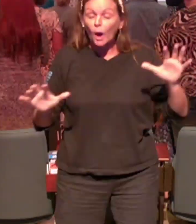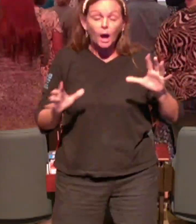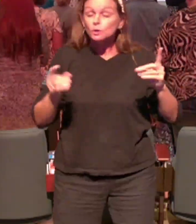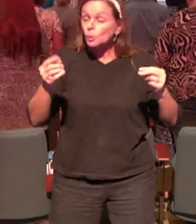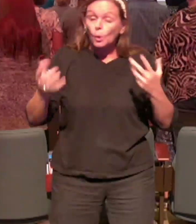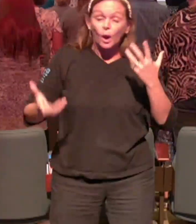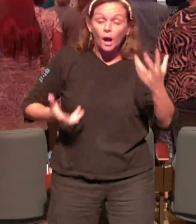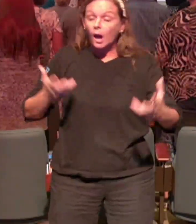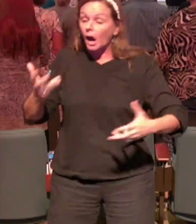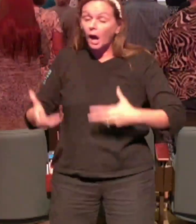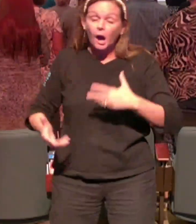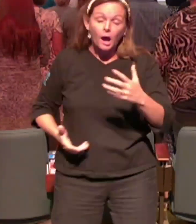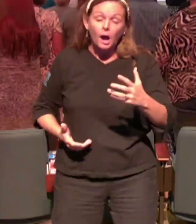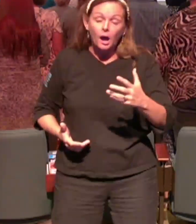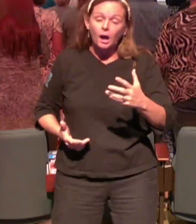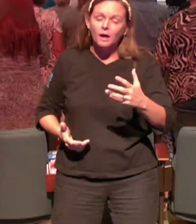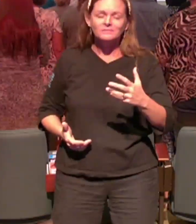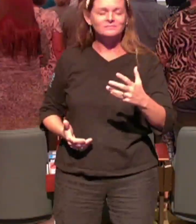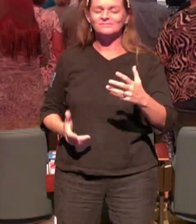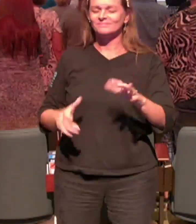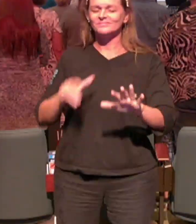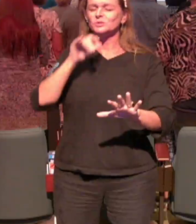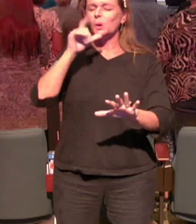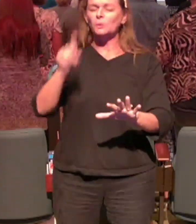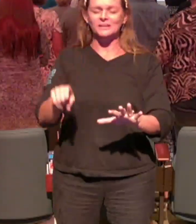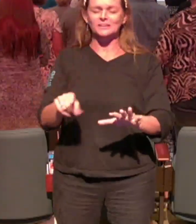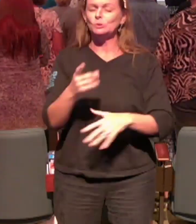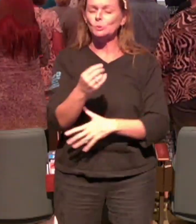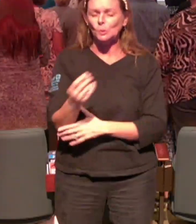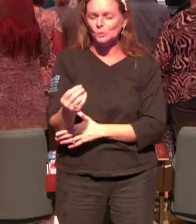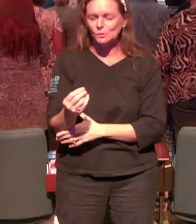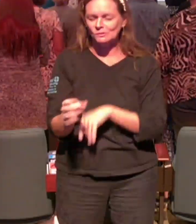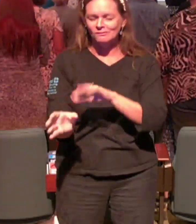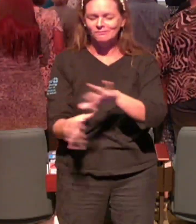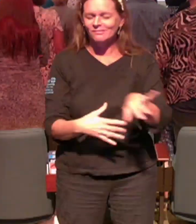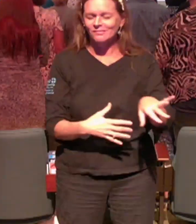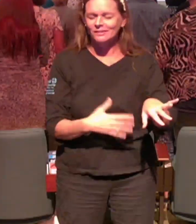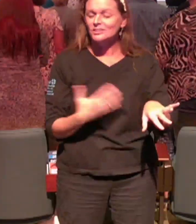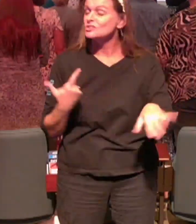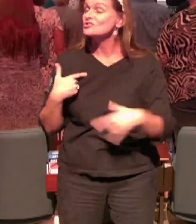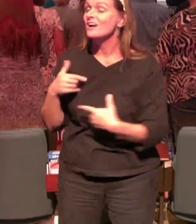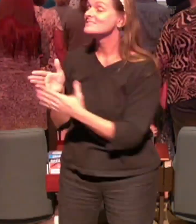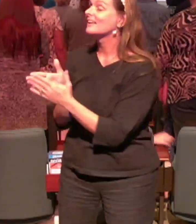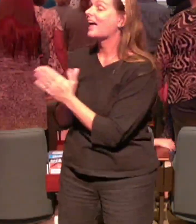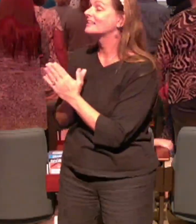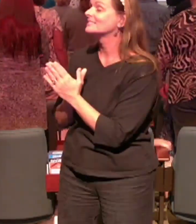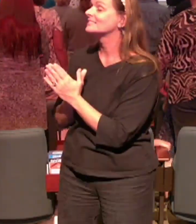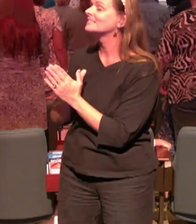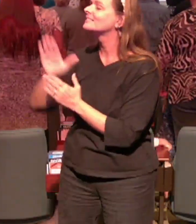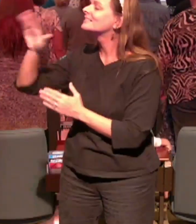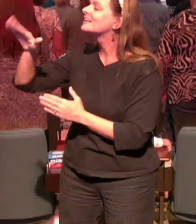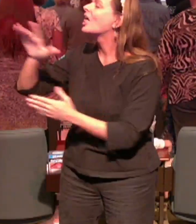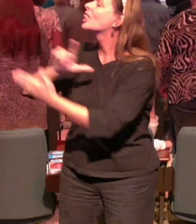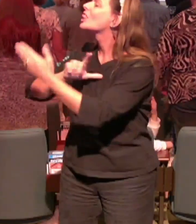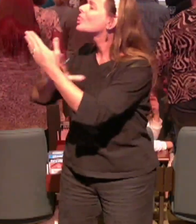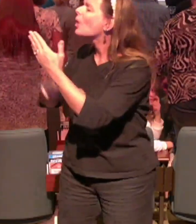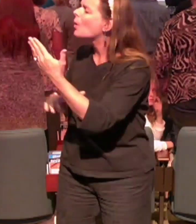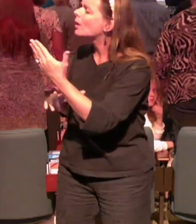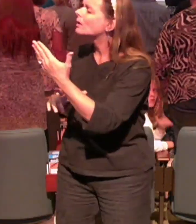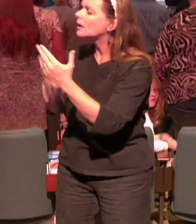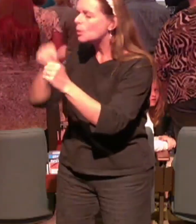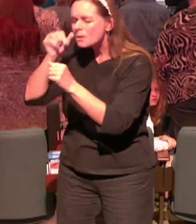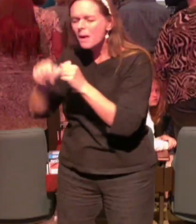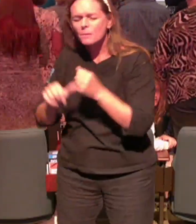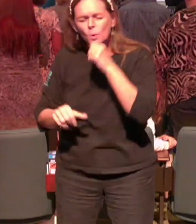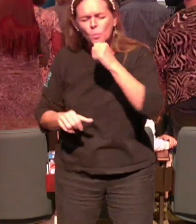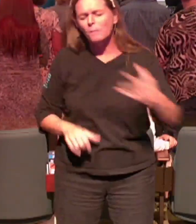receive it. And you have to say, would you come into my life, Jesus? Would you forgive me of all my sin? And would you pick me up and pick me off the ground? He stooped down for you to